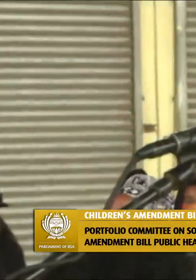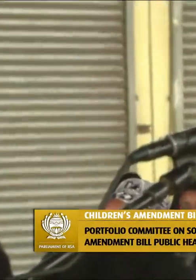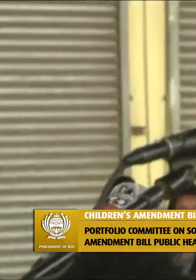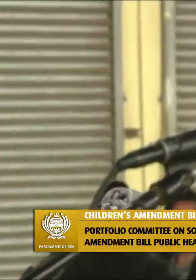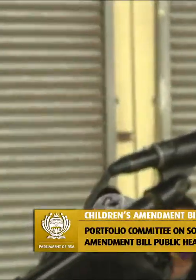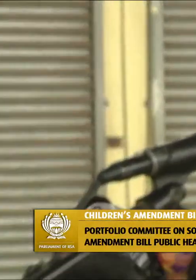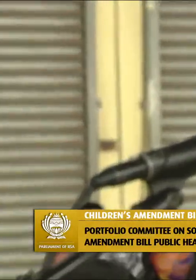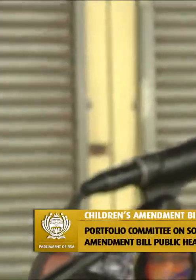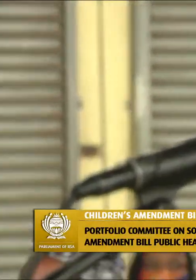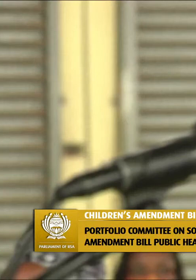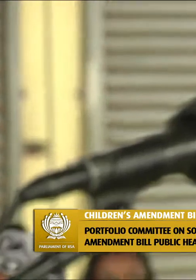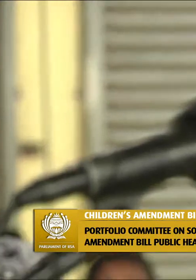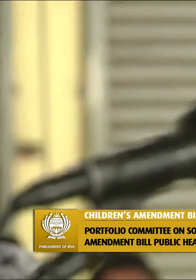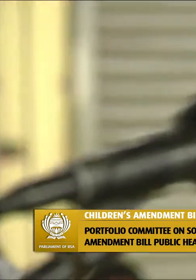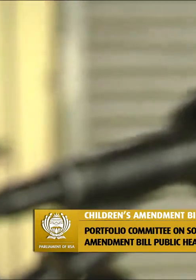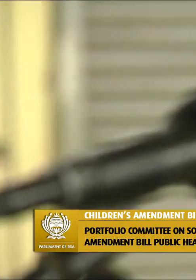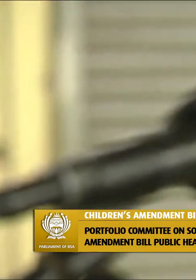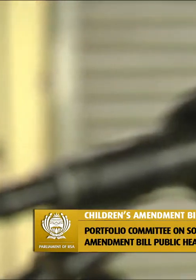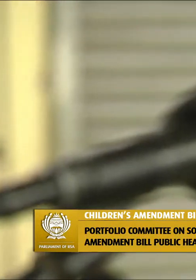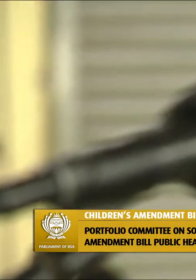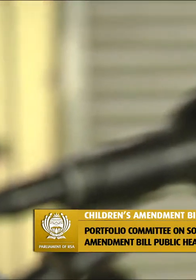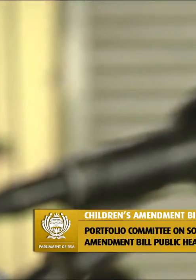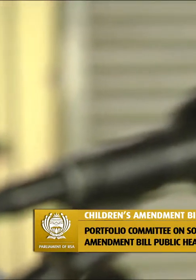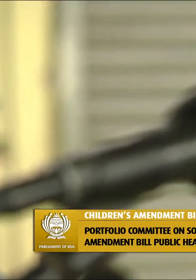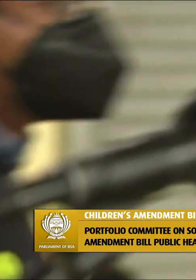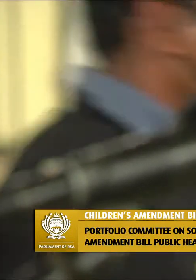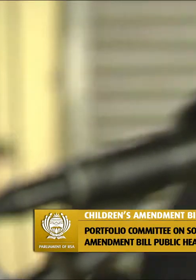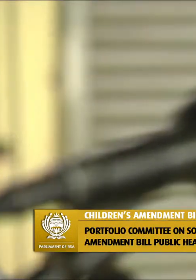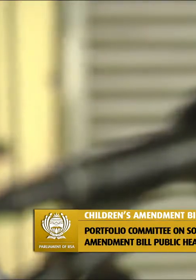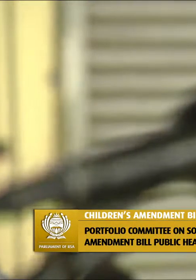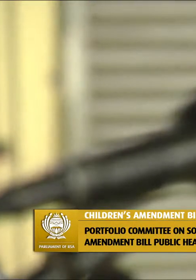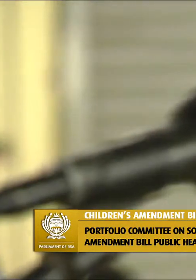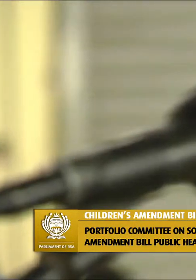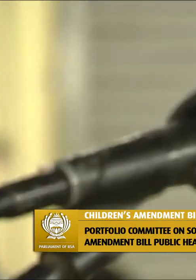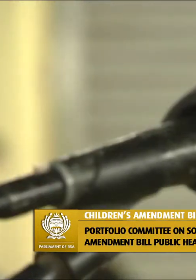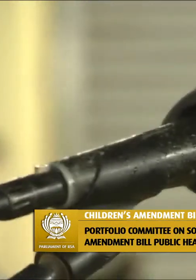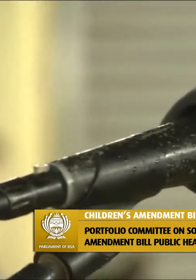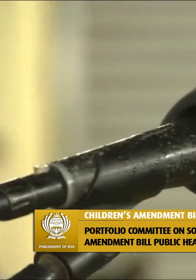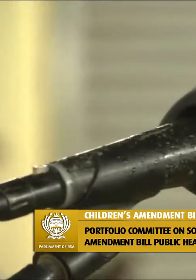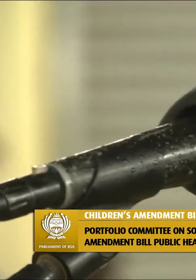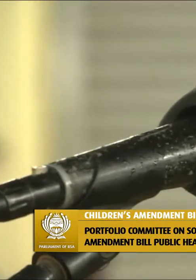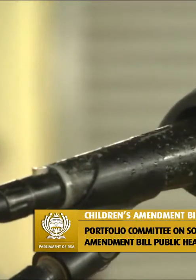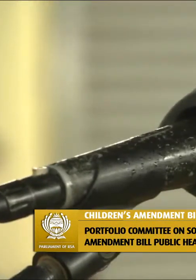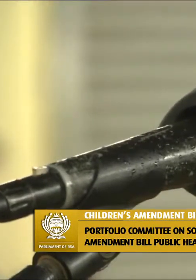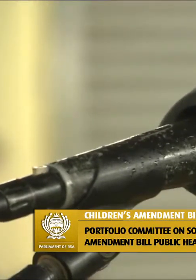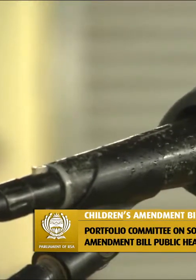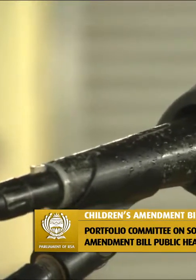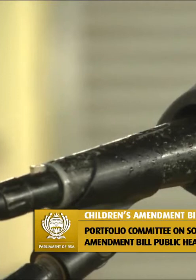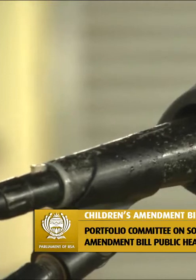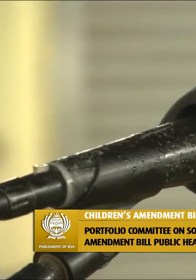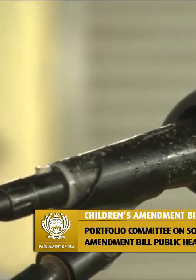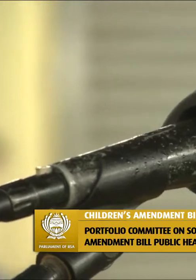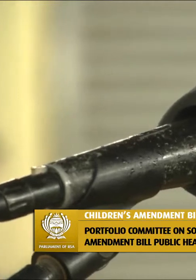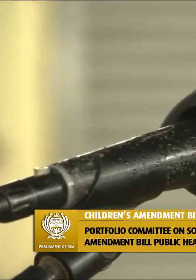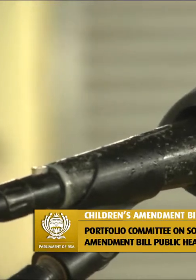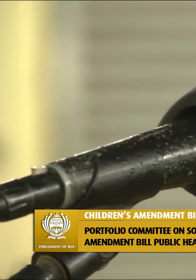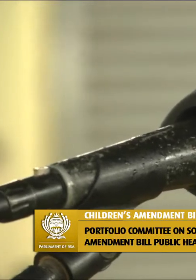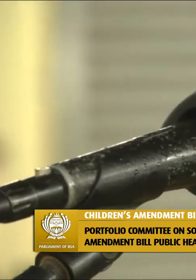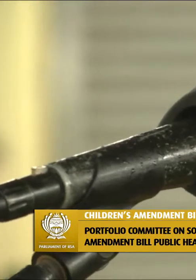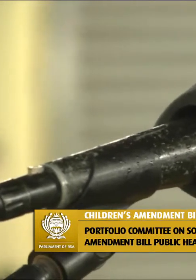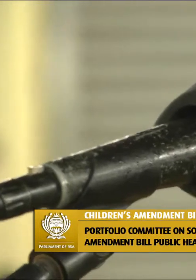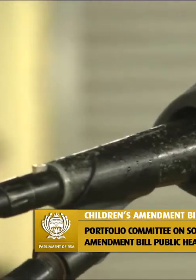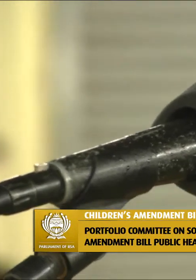yibo kuphela abafuna ukukhuluma obaba. Sithi negotiate ukuchathisa abantwana bethu with forced